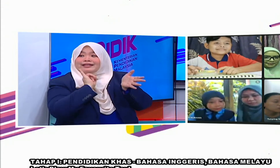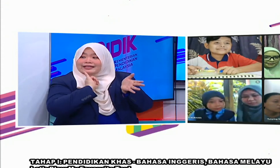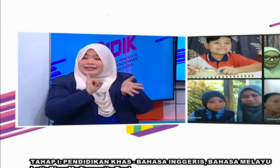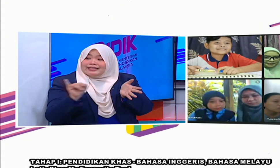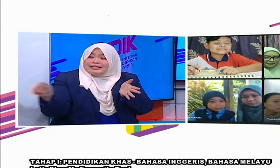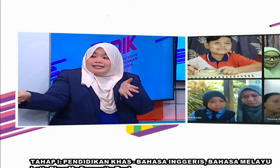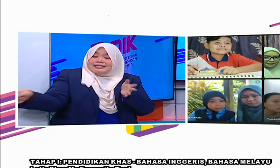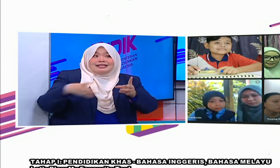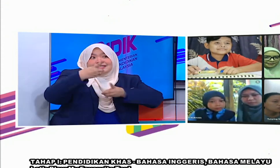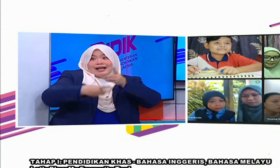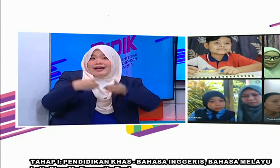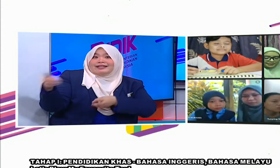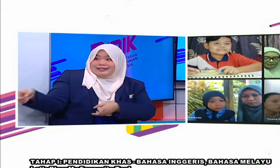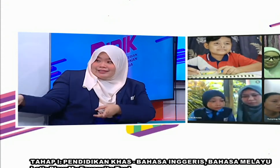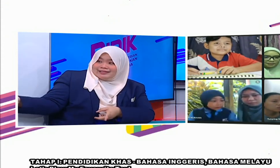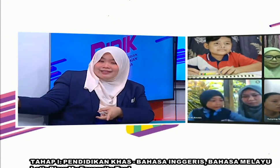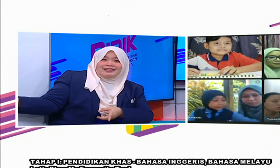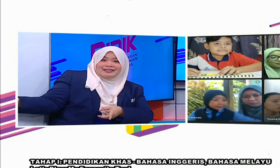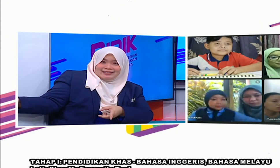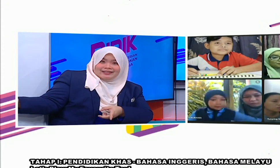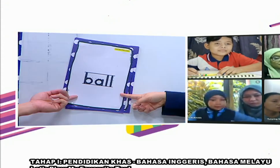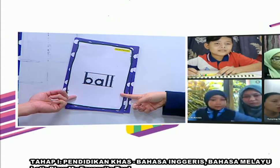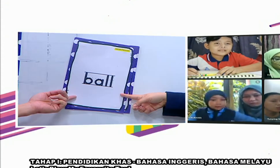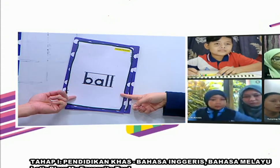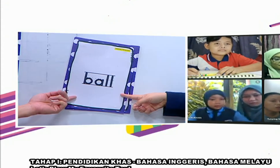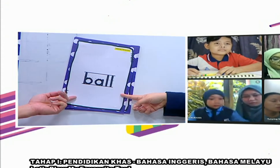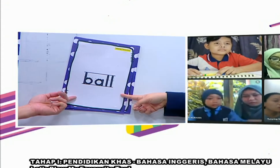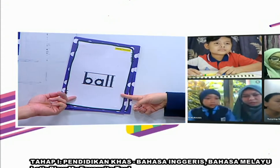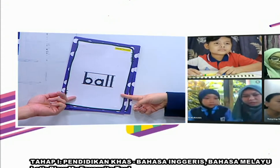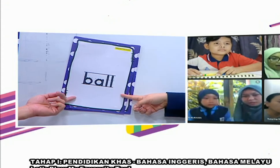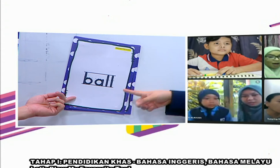What is the sign?